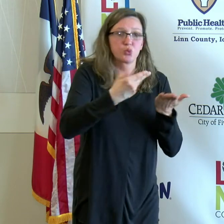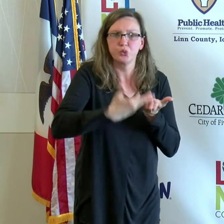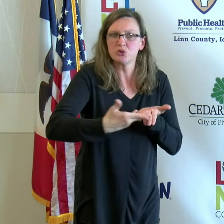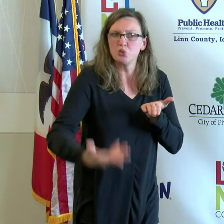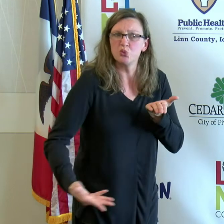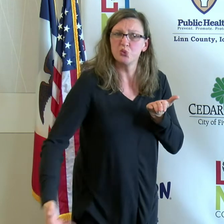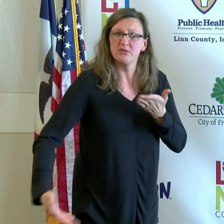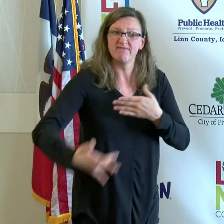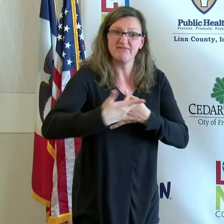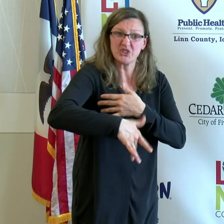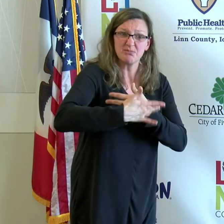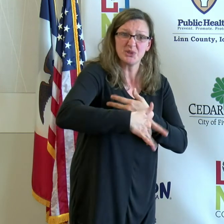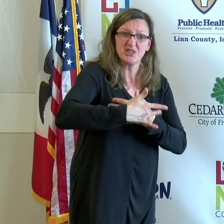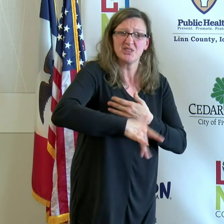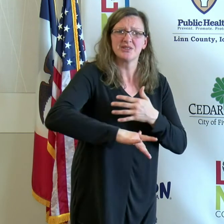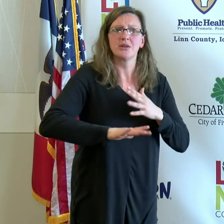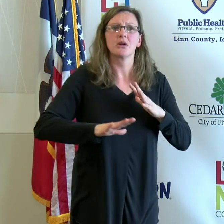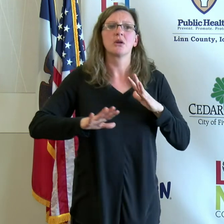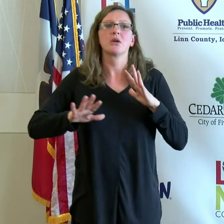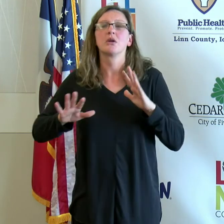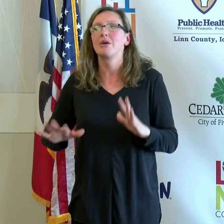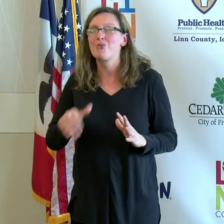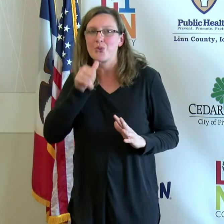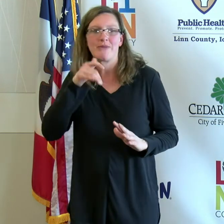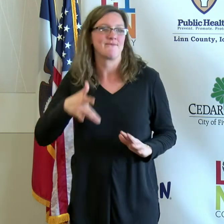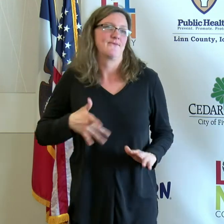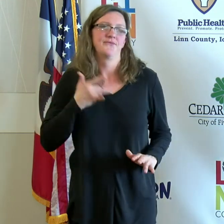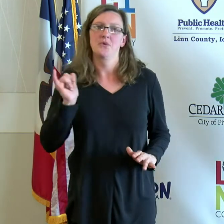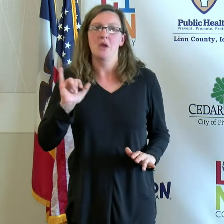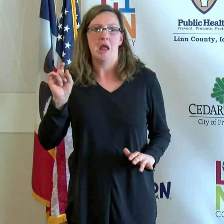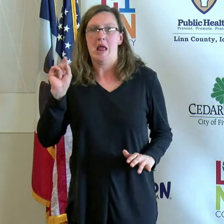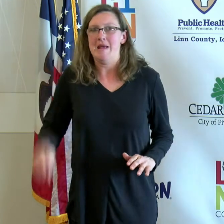not be something that we would even have to consider at this time.